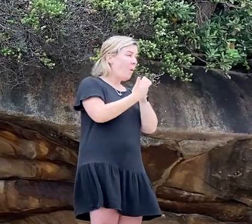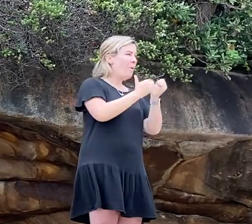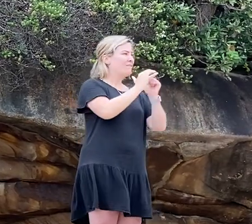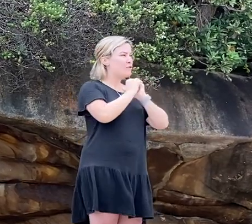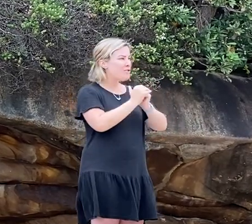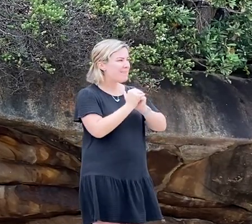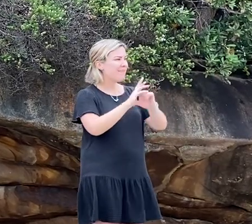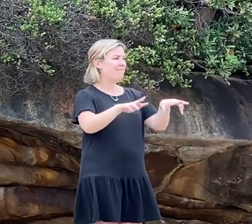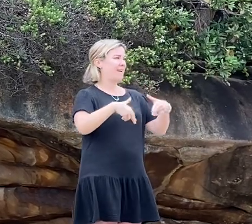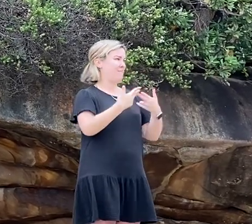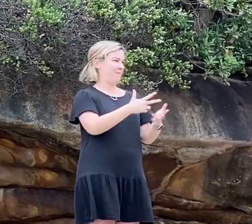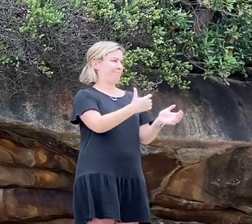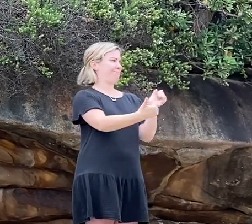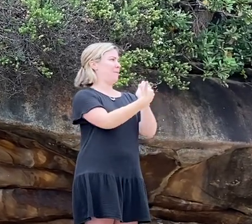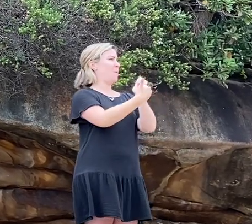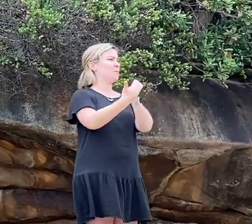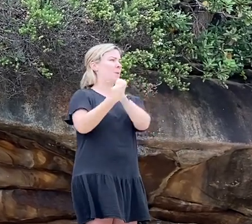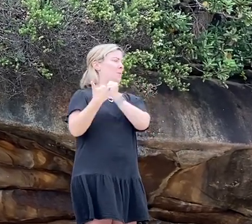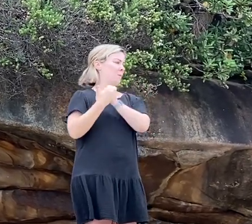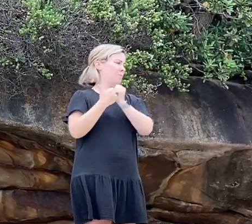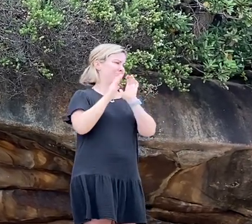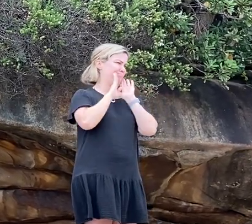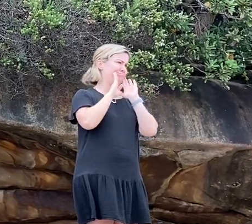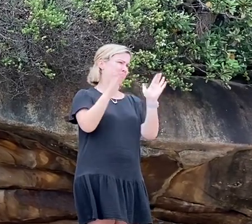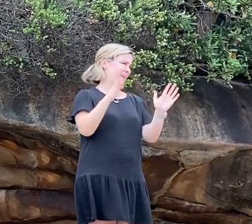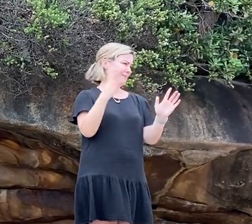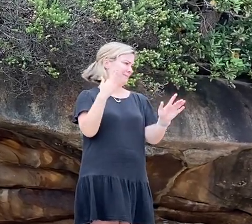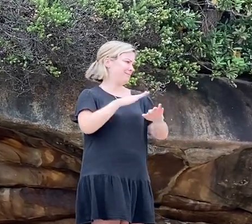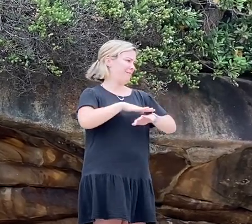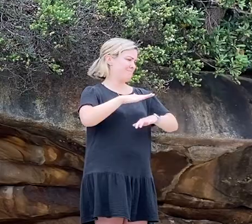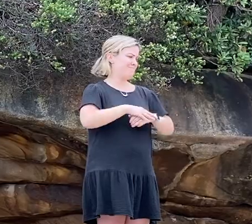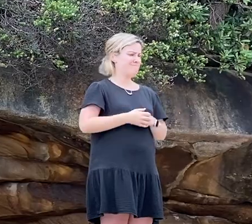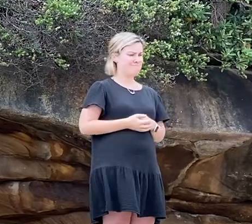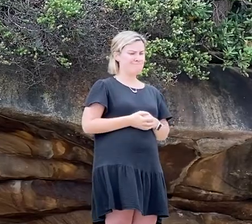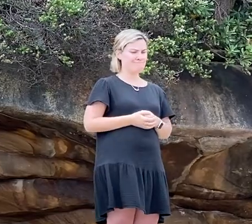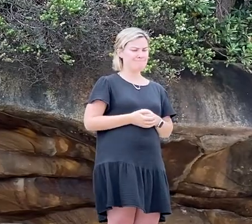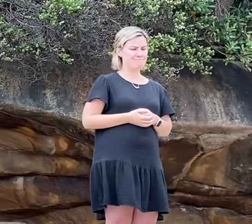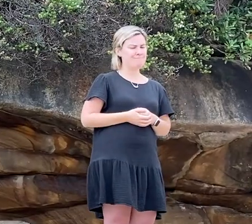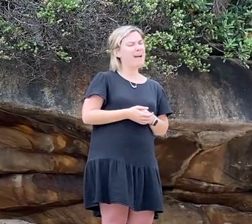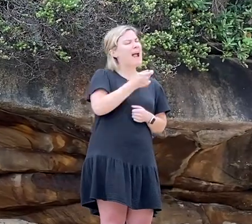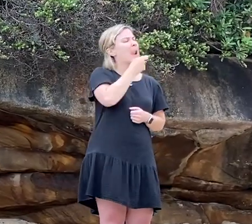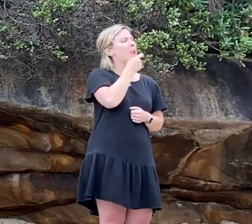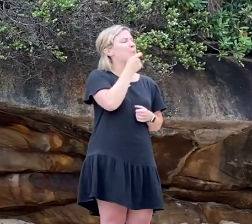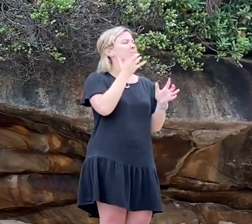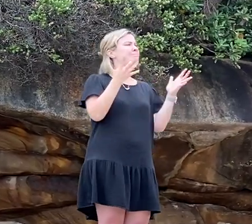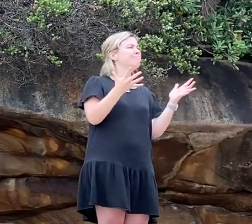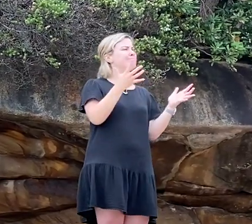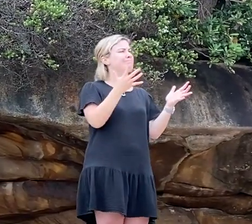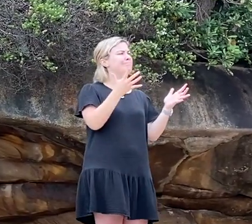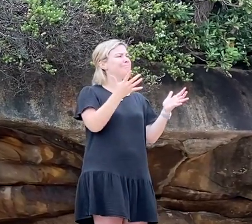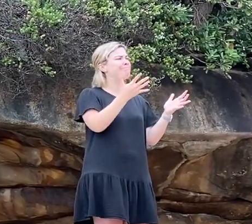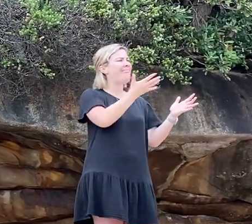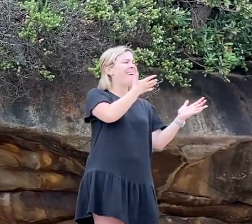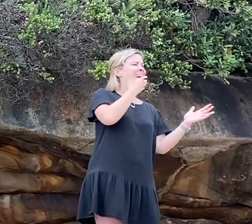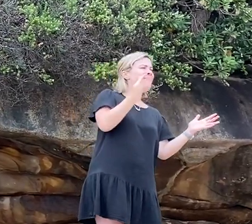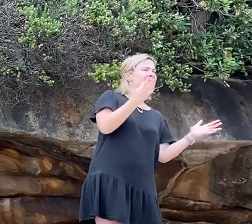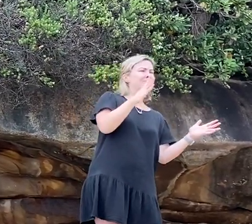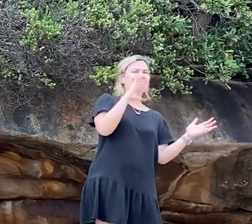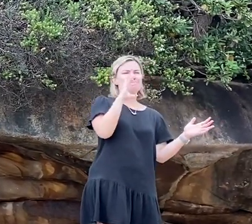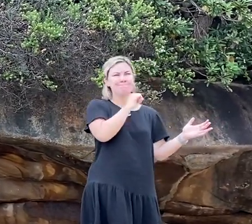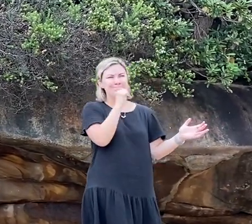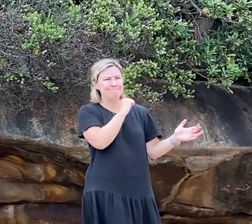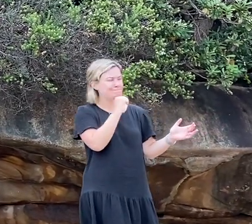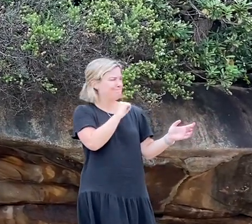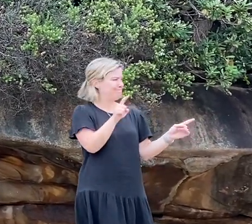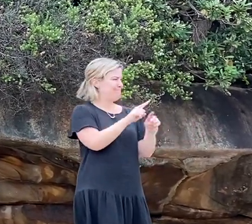come to support me. So in that way it's been good. Sort of bittersweet, I suppose you'd say. Yeah,